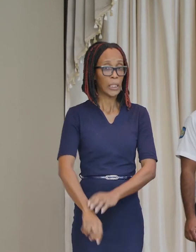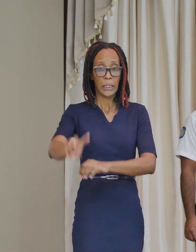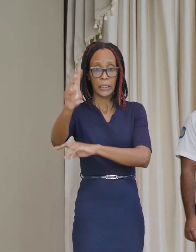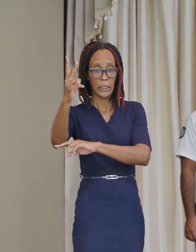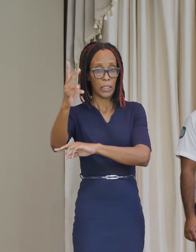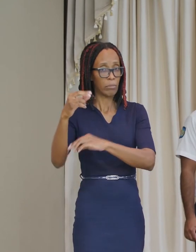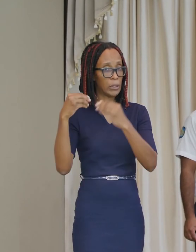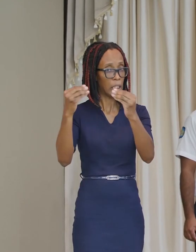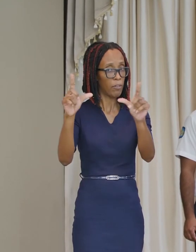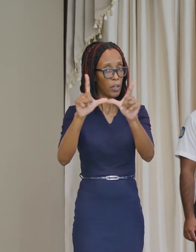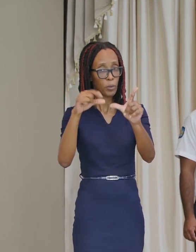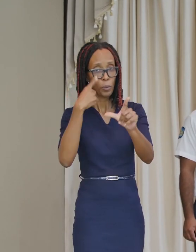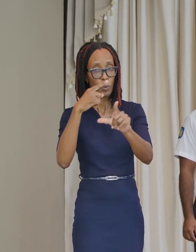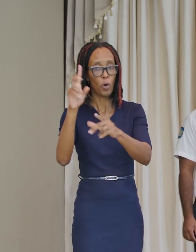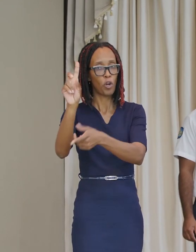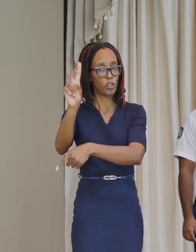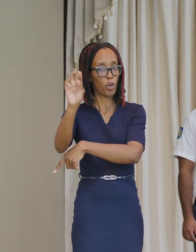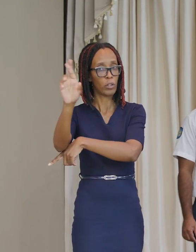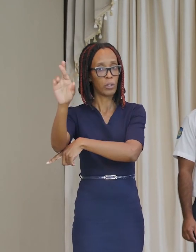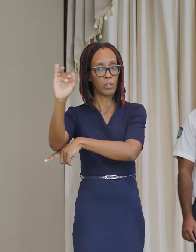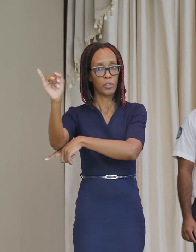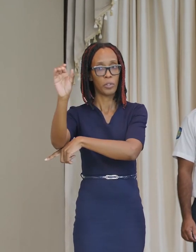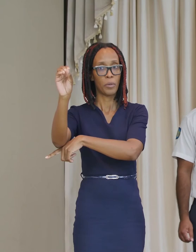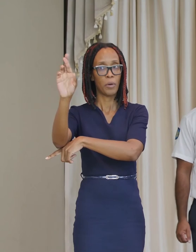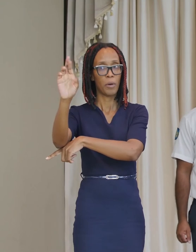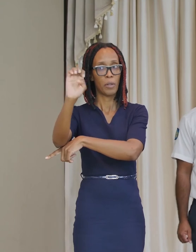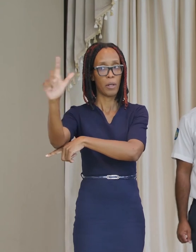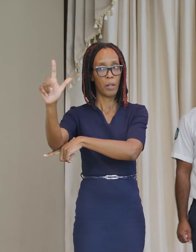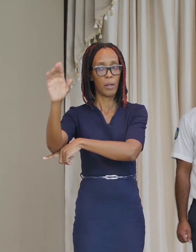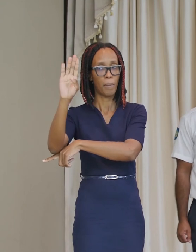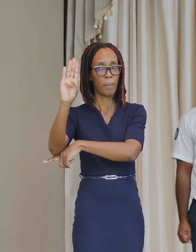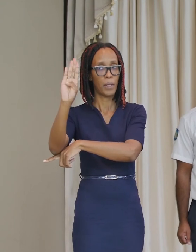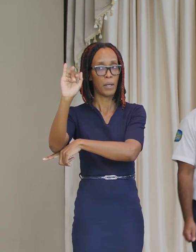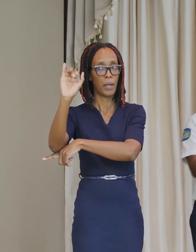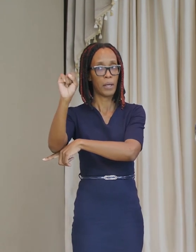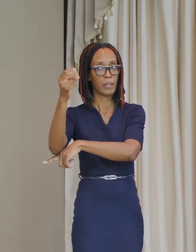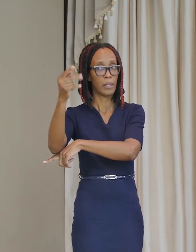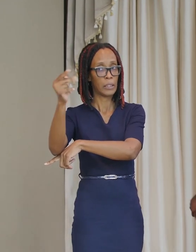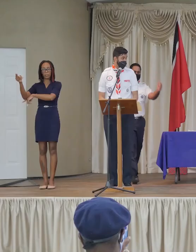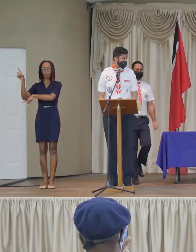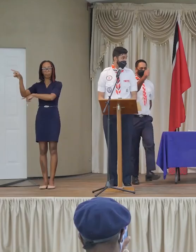Next, we have Dr. Jarell Bisnott, Deputy National Scout Commissioner Program.